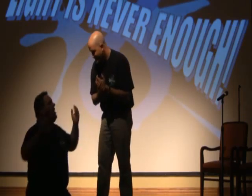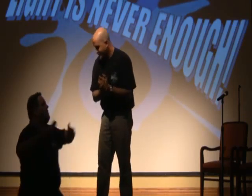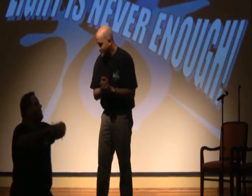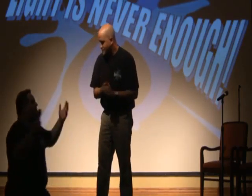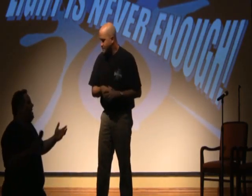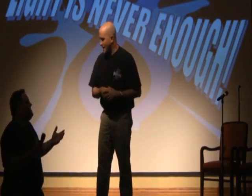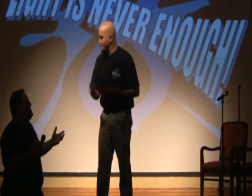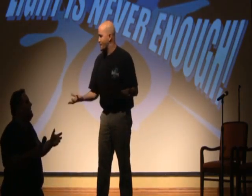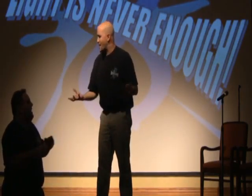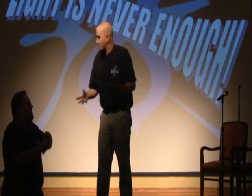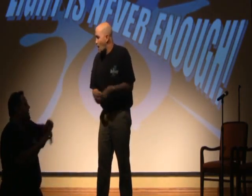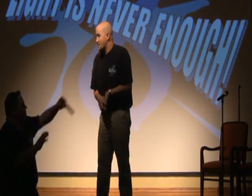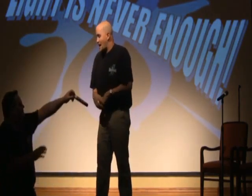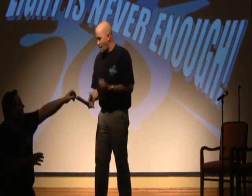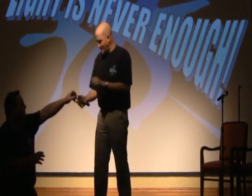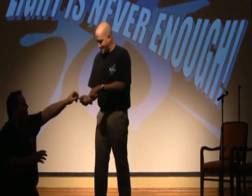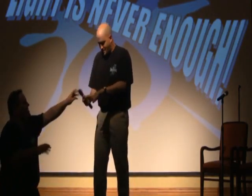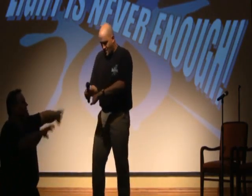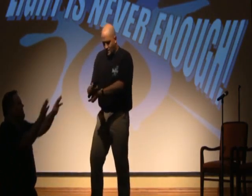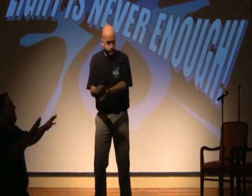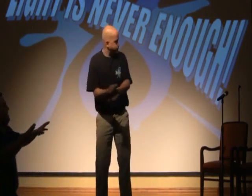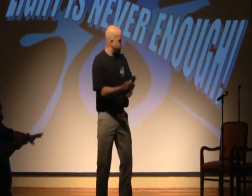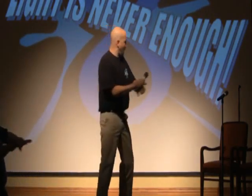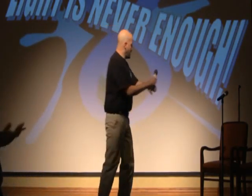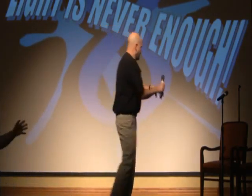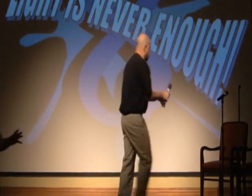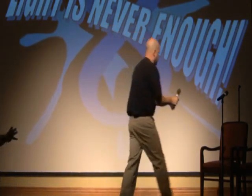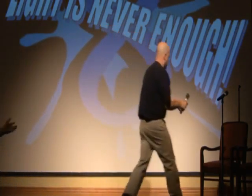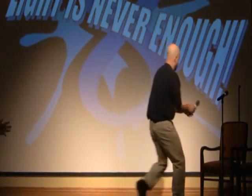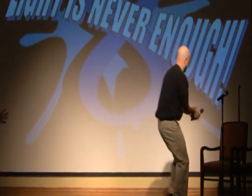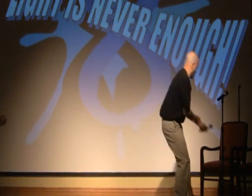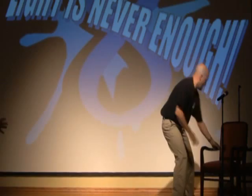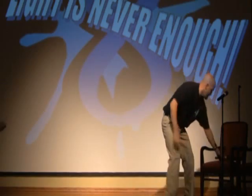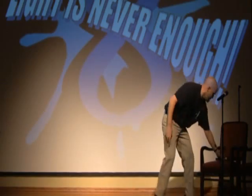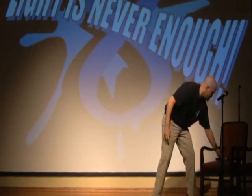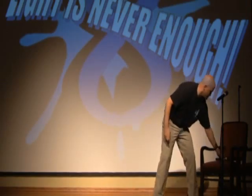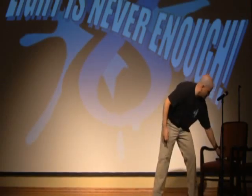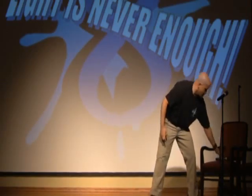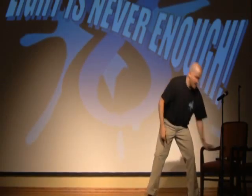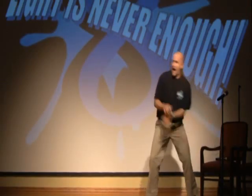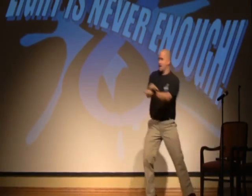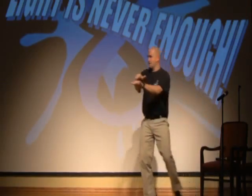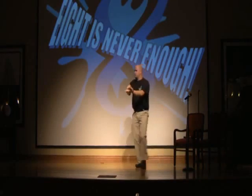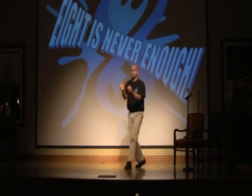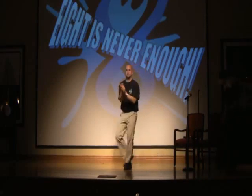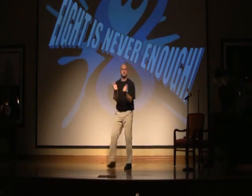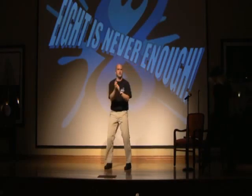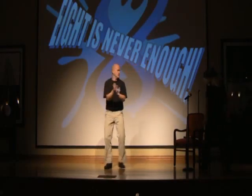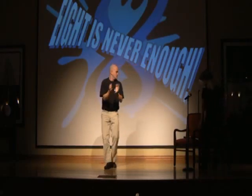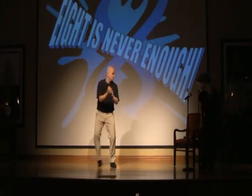up? Improvise. What? Just improvise. You'll do it, just make it up.